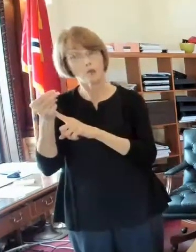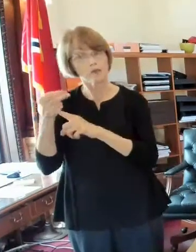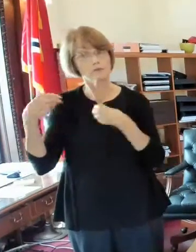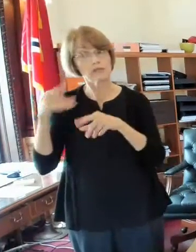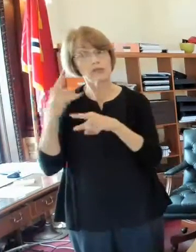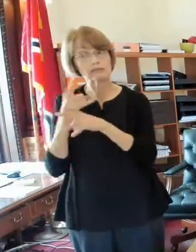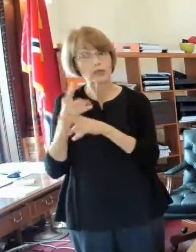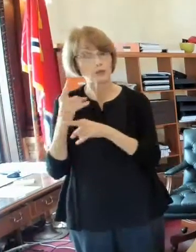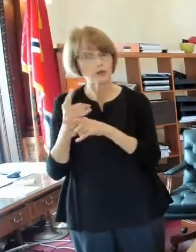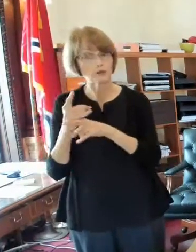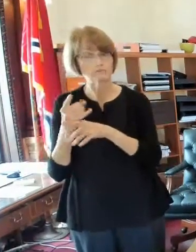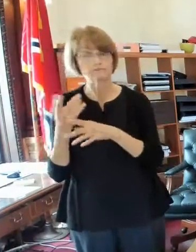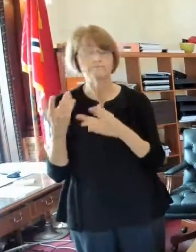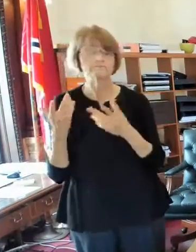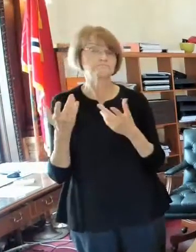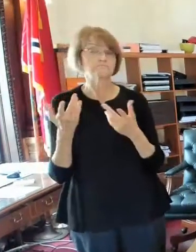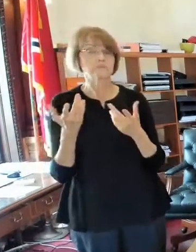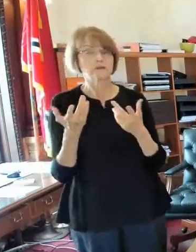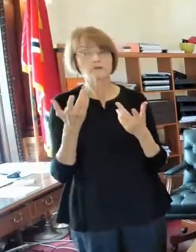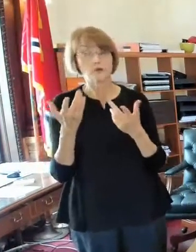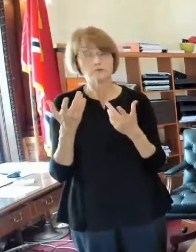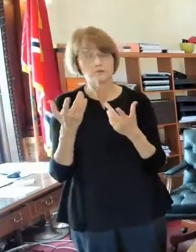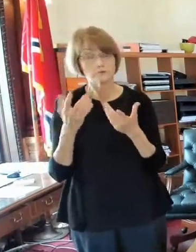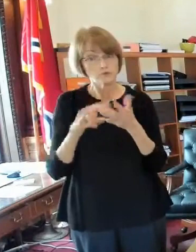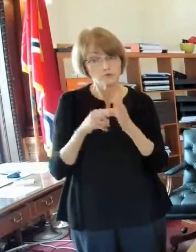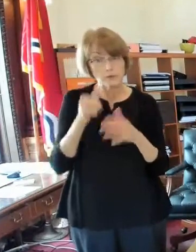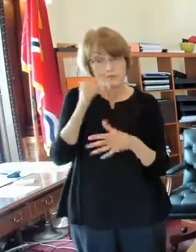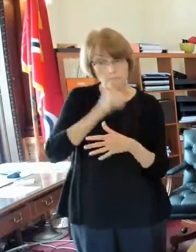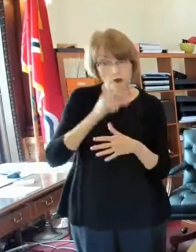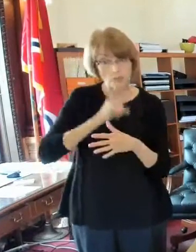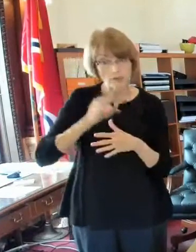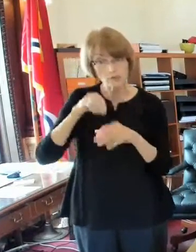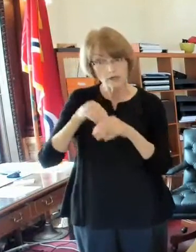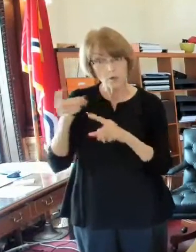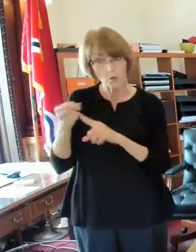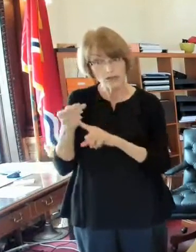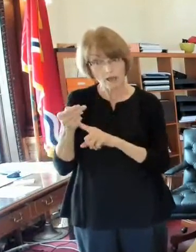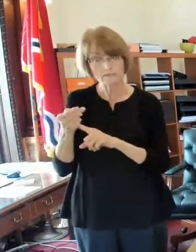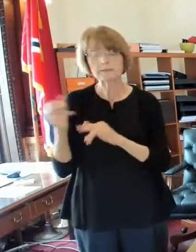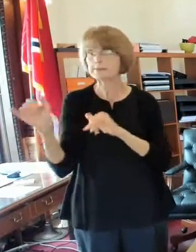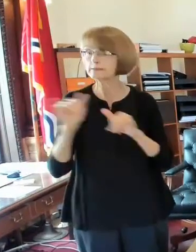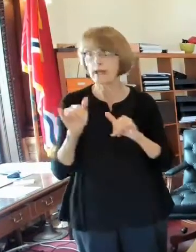large venue. Maybe it's a bar or restaurant in a hotel. They would still have to close at